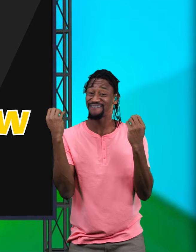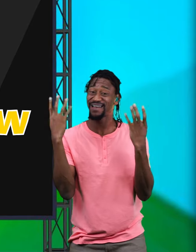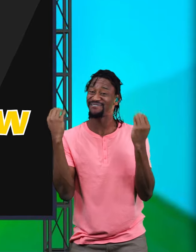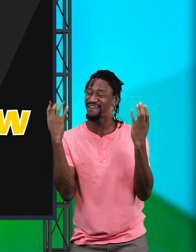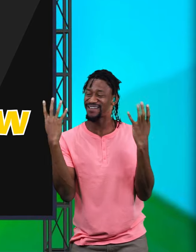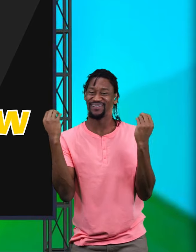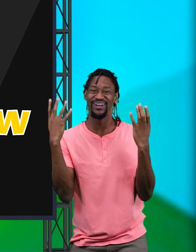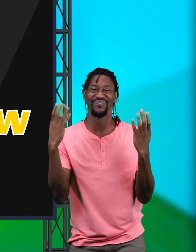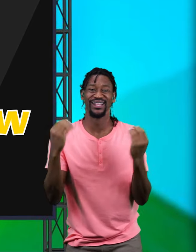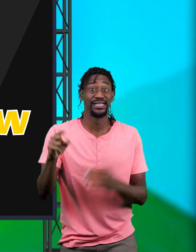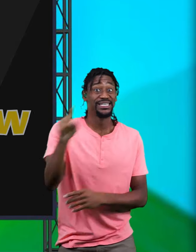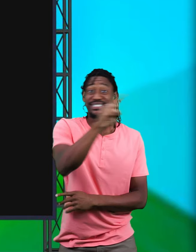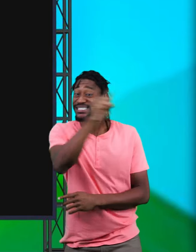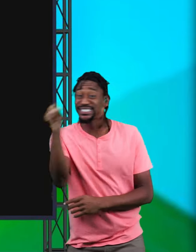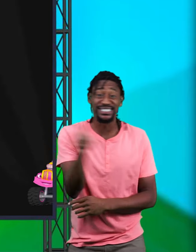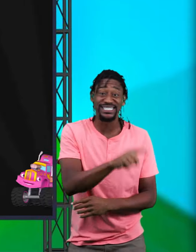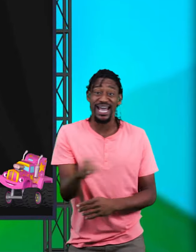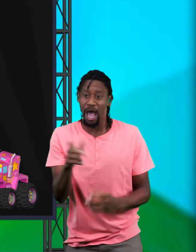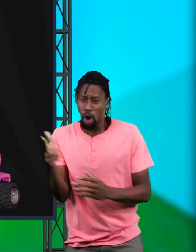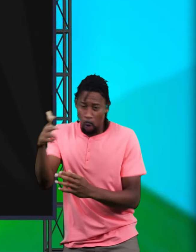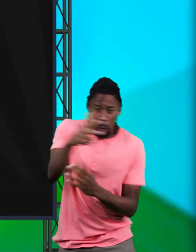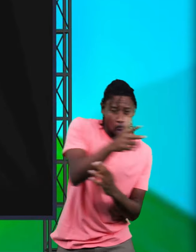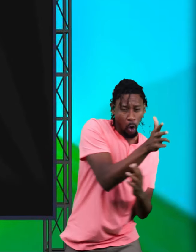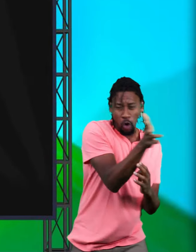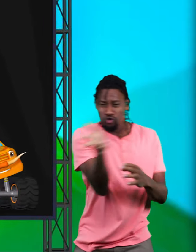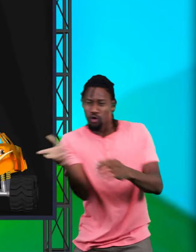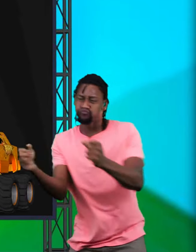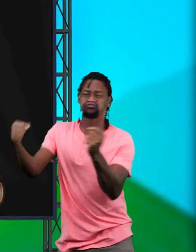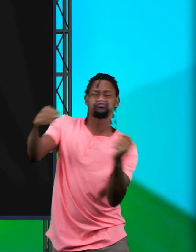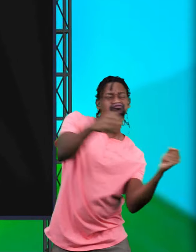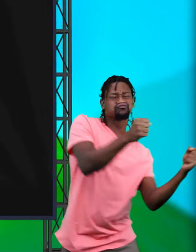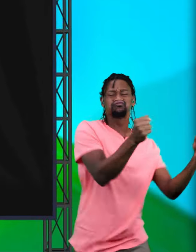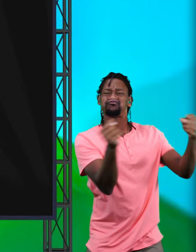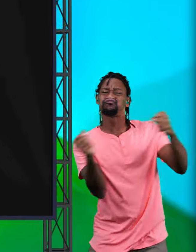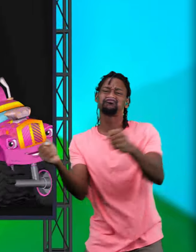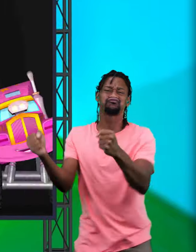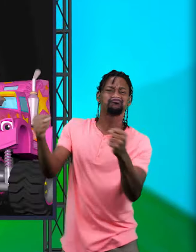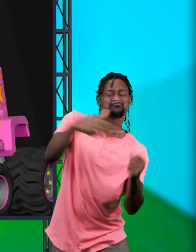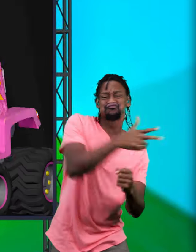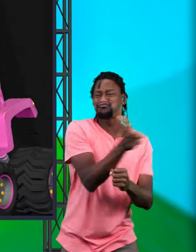signal. Yeah. Z is for zigzag. Come on, let's wiggle.